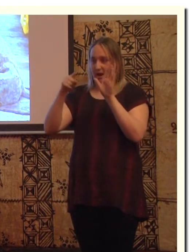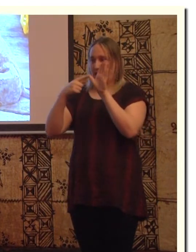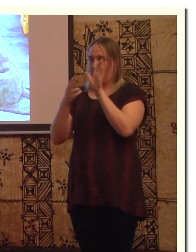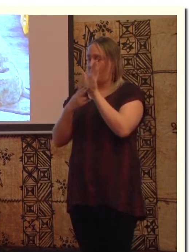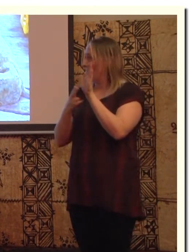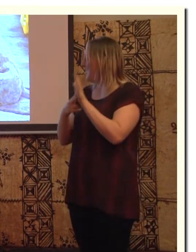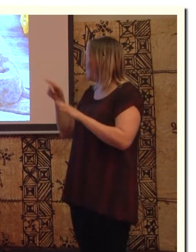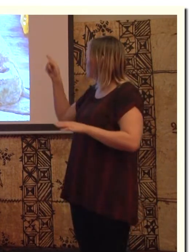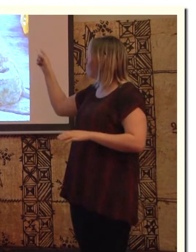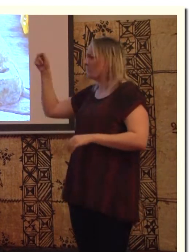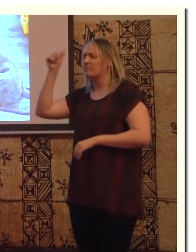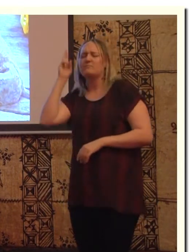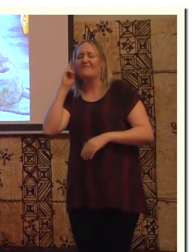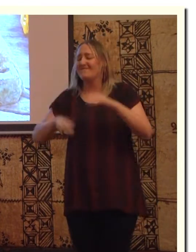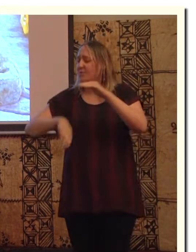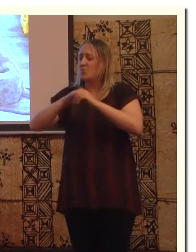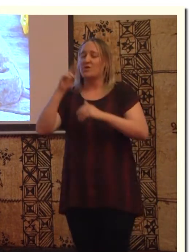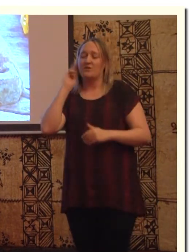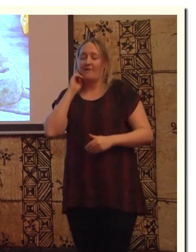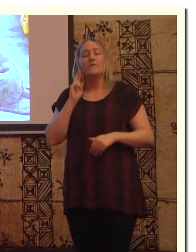Patsy. Patsy Ann.